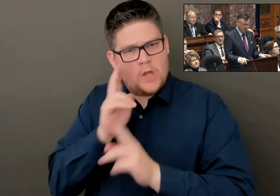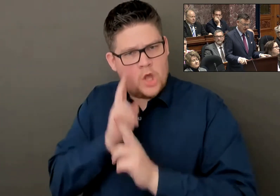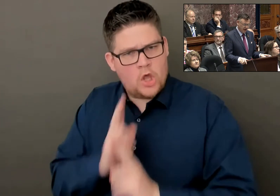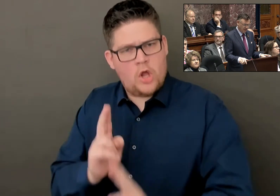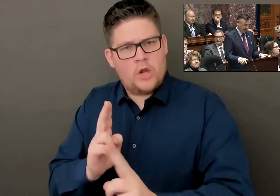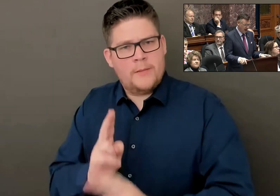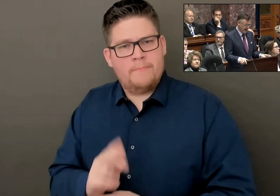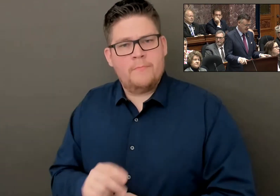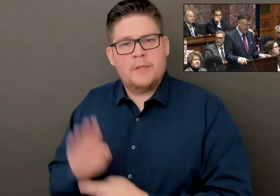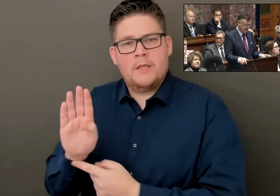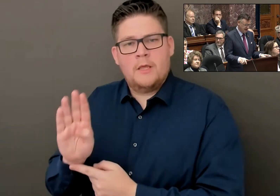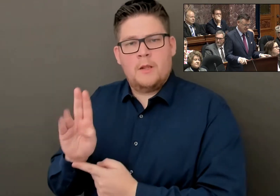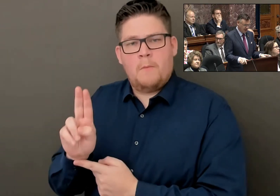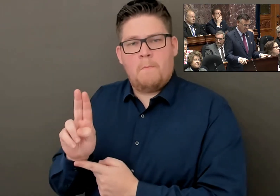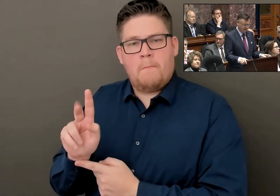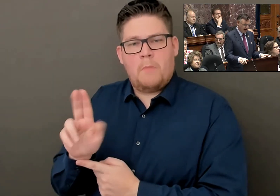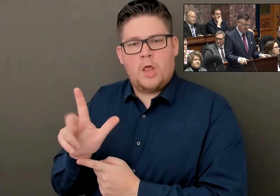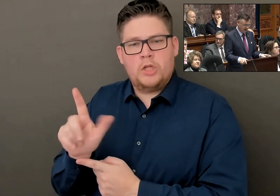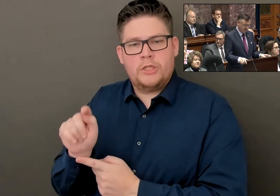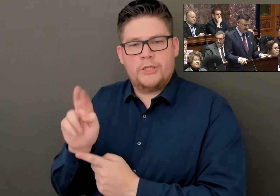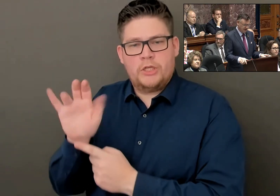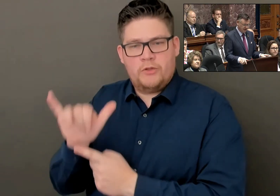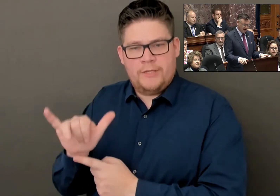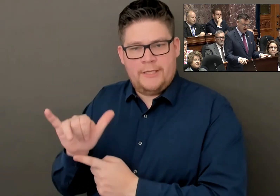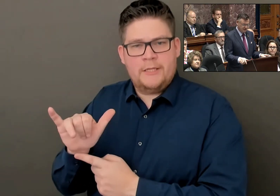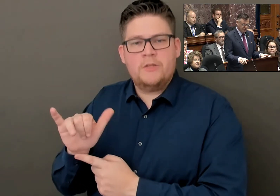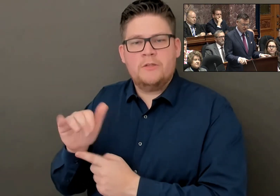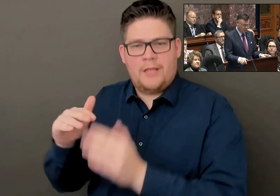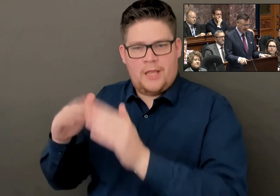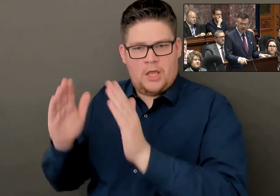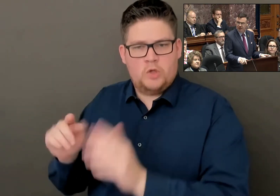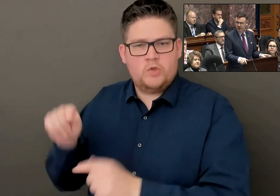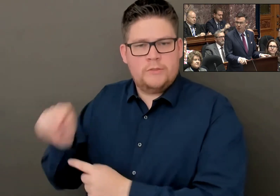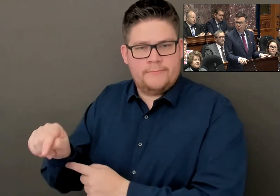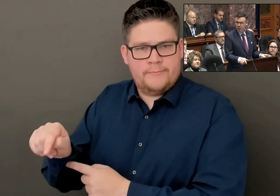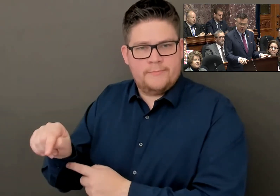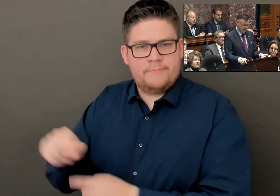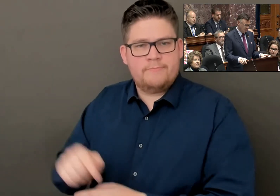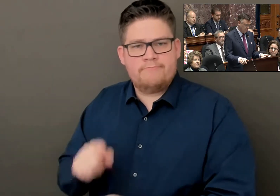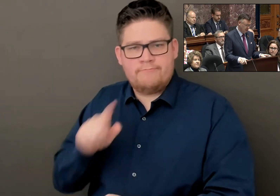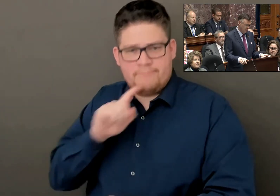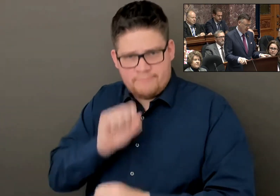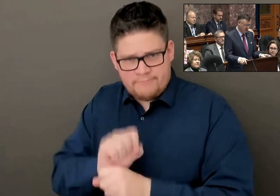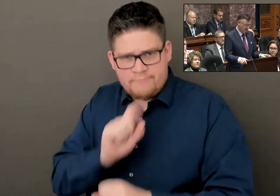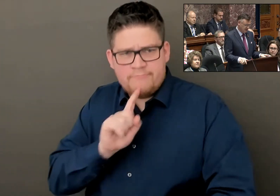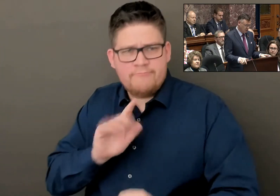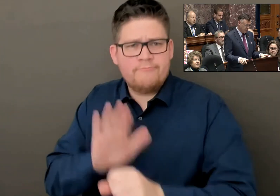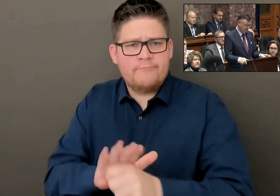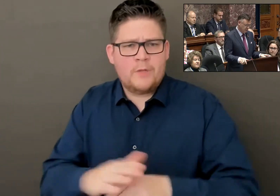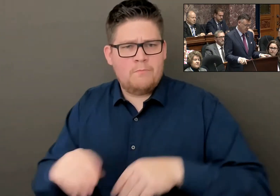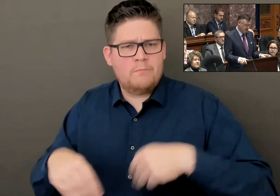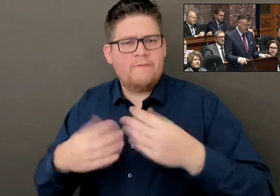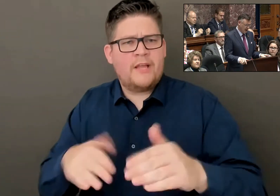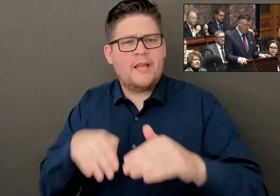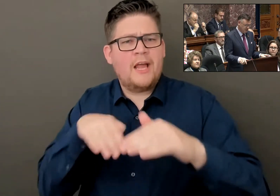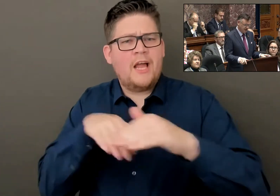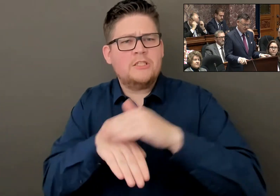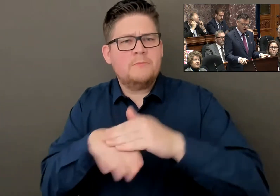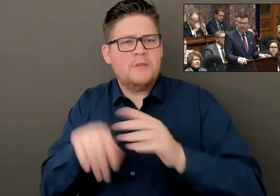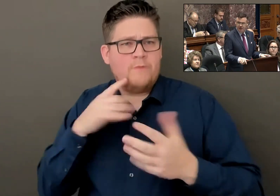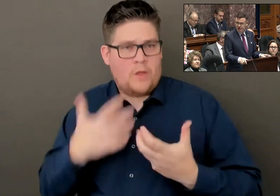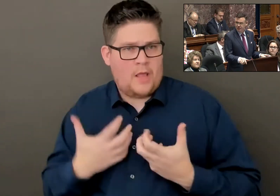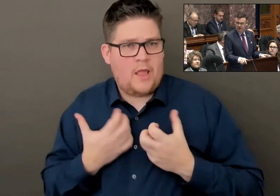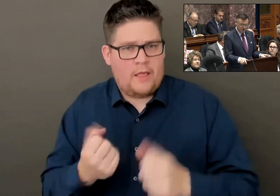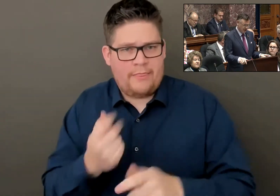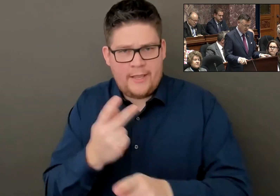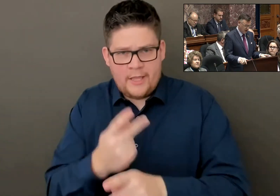to supporting healthcare access has made a profound difference in the lives of so many in northern British Columbia. The story of Boltry's House is one